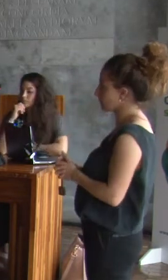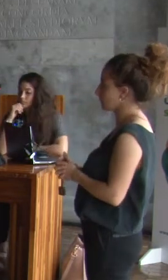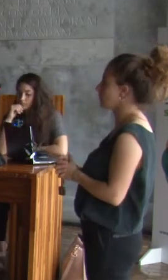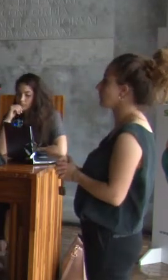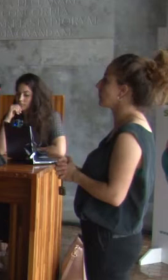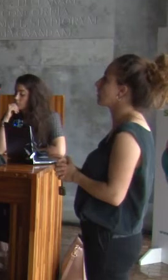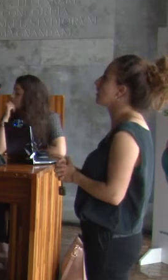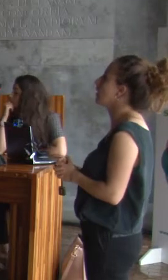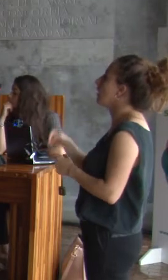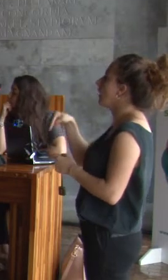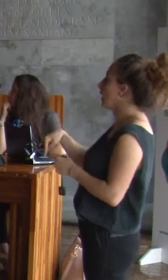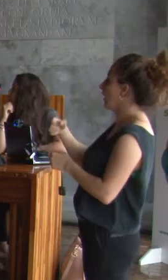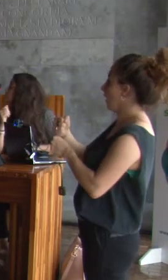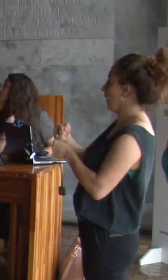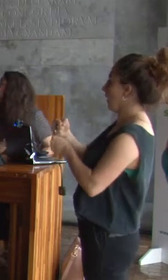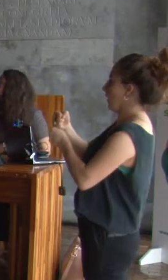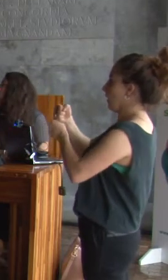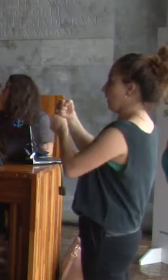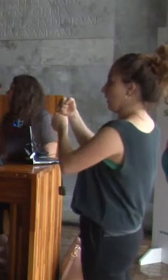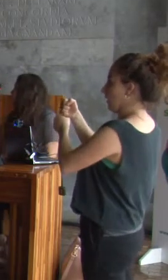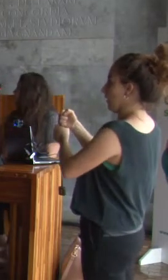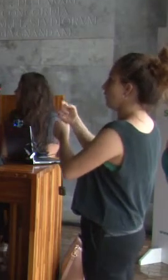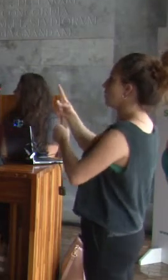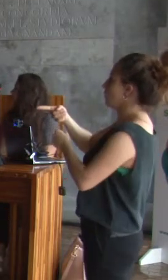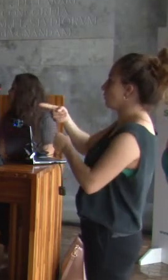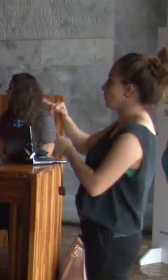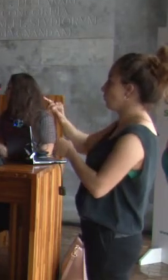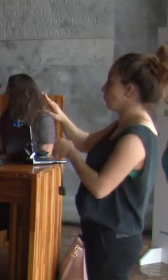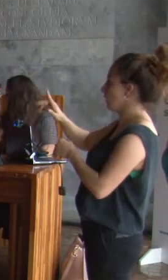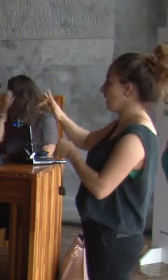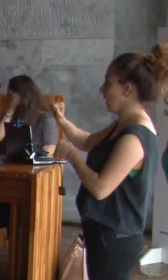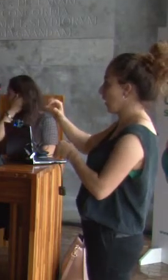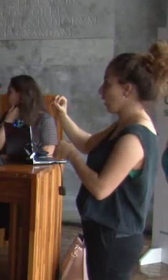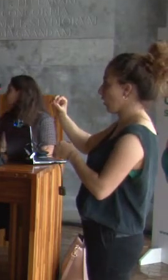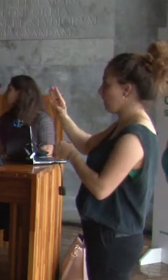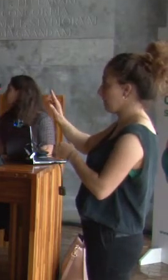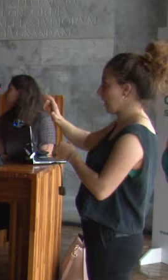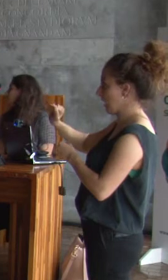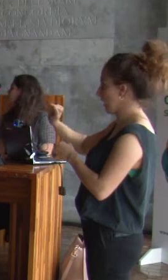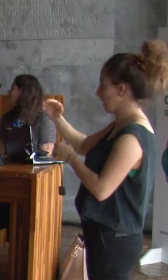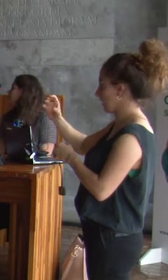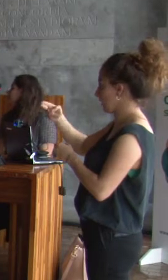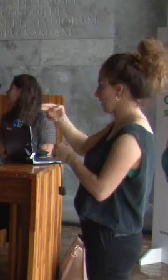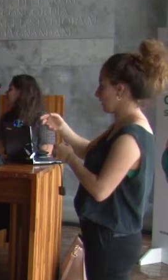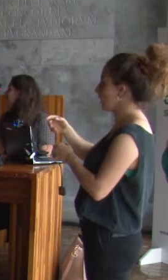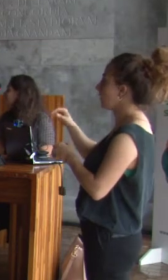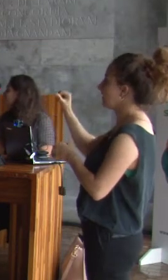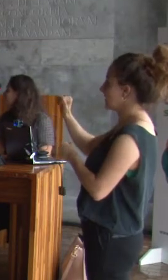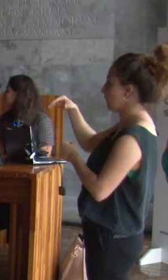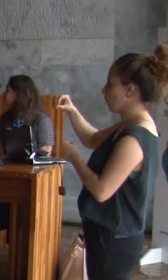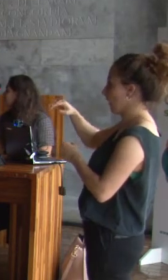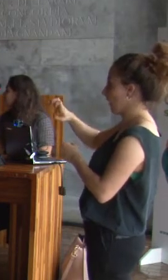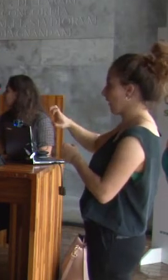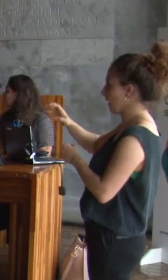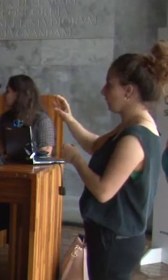note. And at this point, I'm going to call Julia Oblak and Simone Bozzo up here with me,